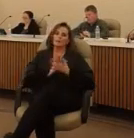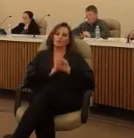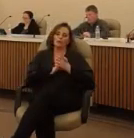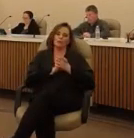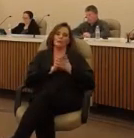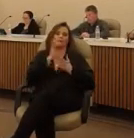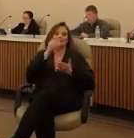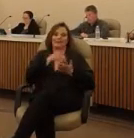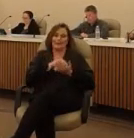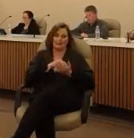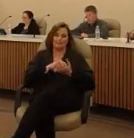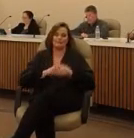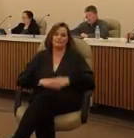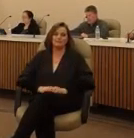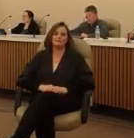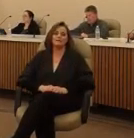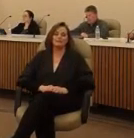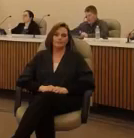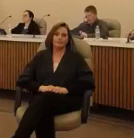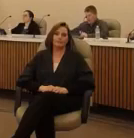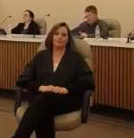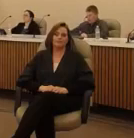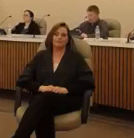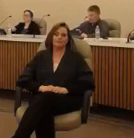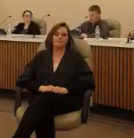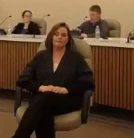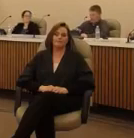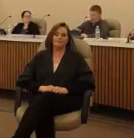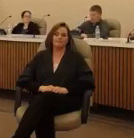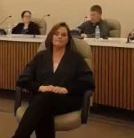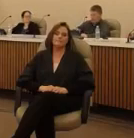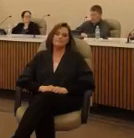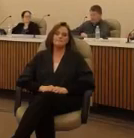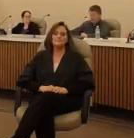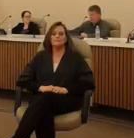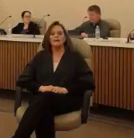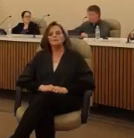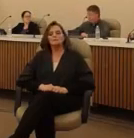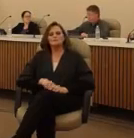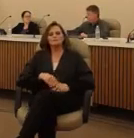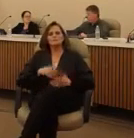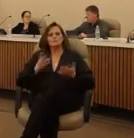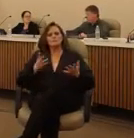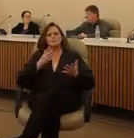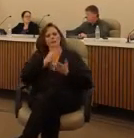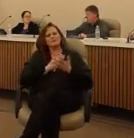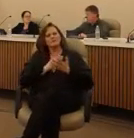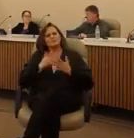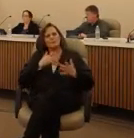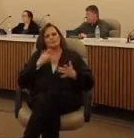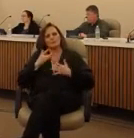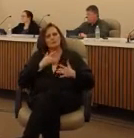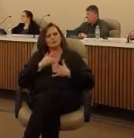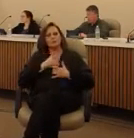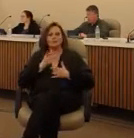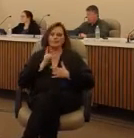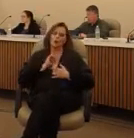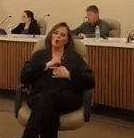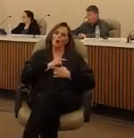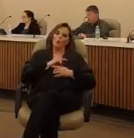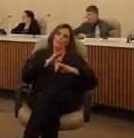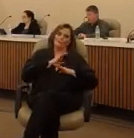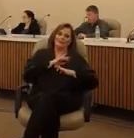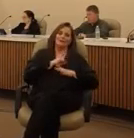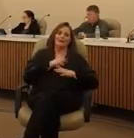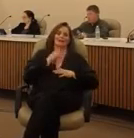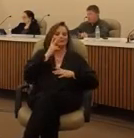Again, we'll, as there are concerns with the property, we're happy to see it cleaned up, but, we're